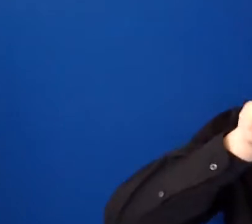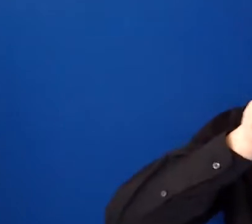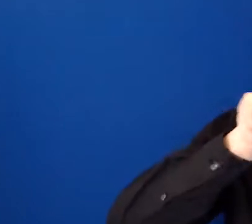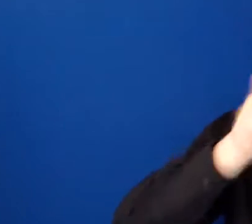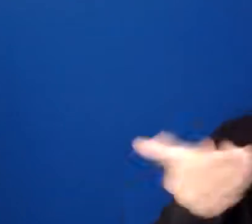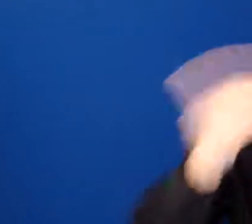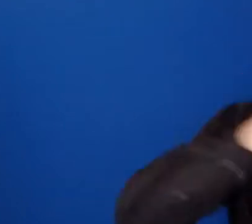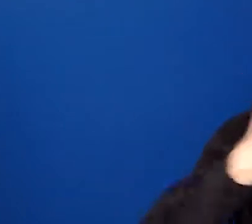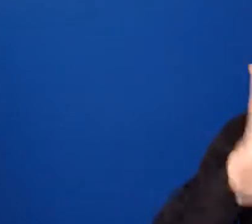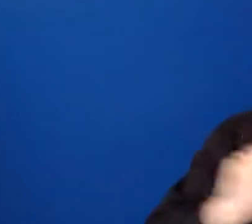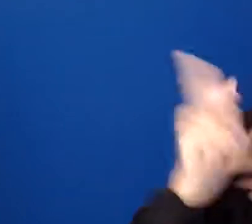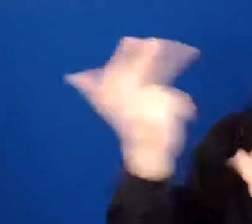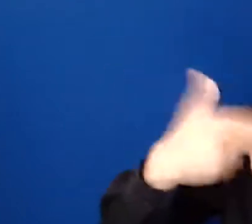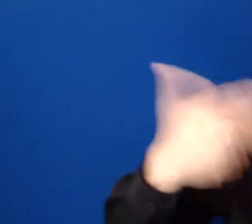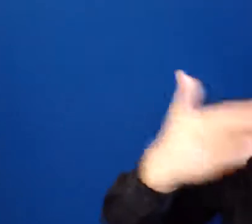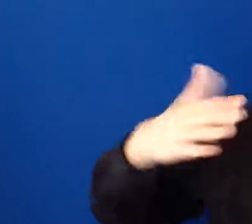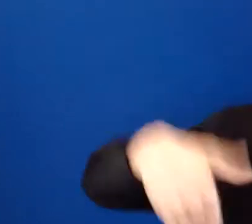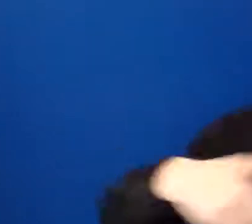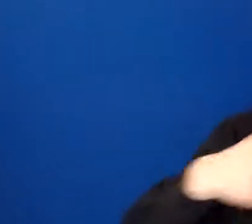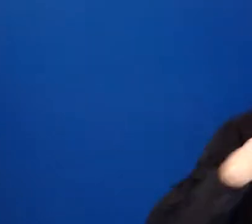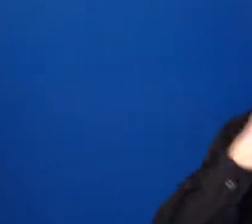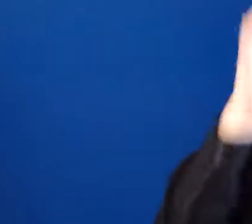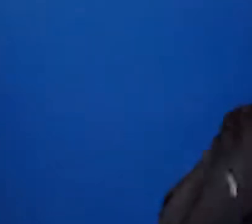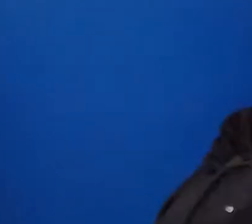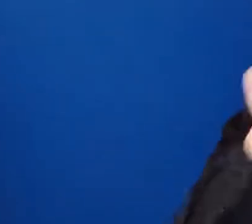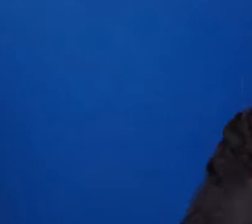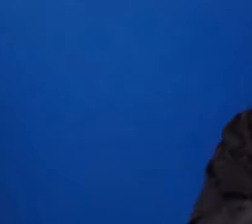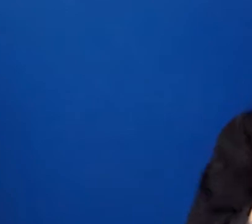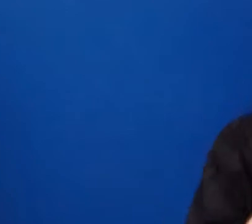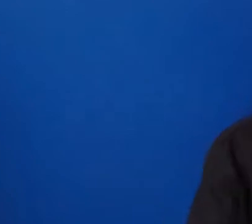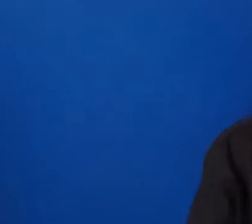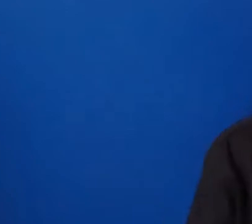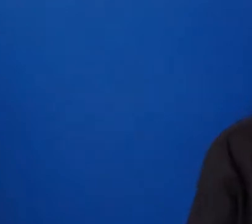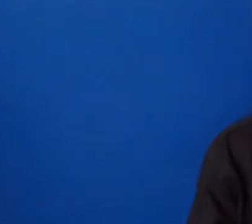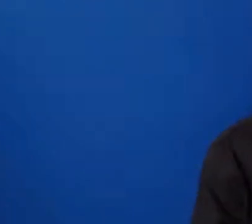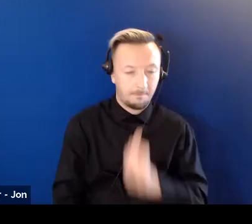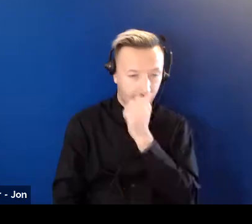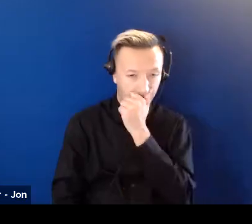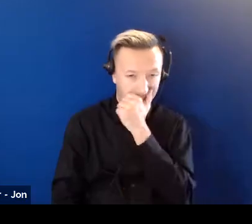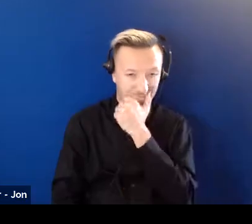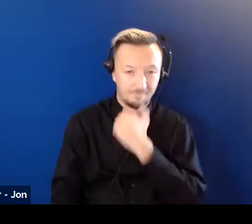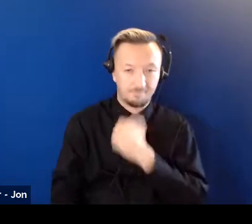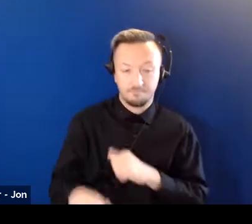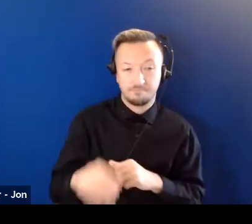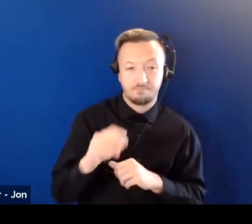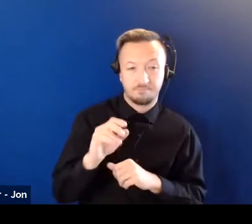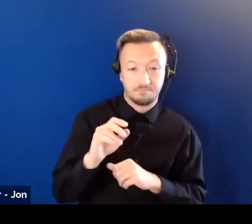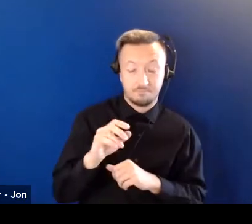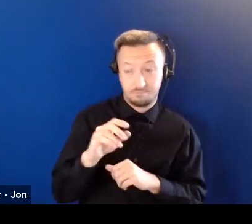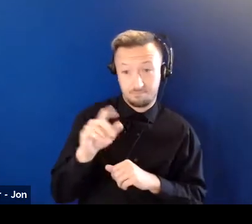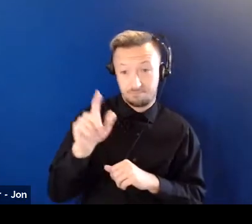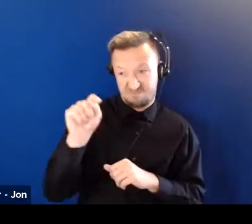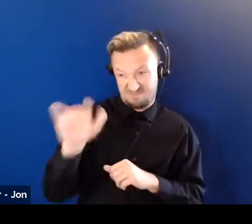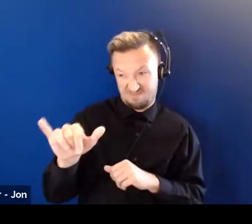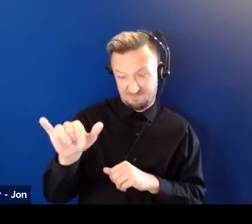in late and they're not quite sure what the question was. Thank you. So, Ty, I'm gonna, if you don't mind, I'll